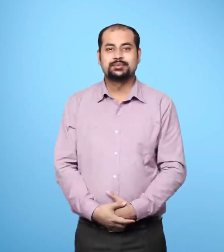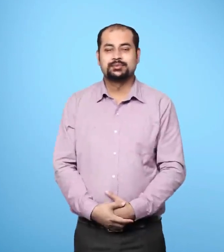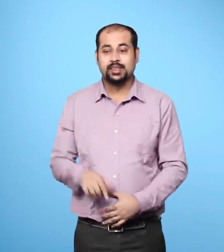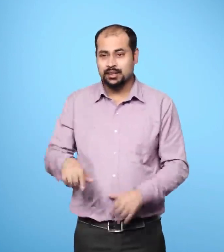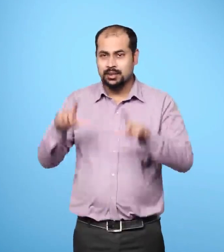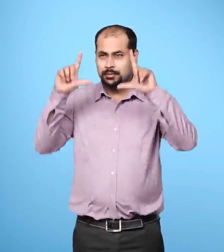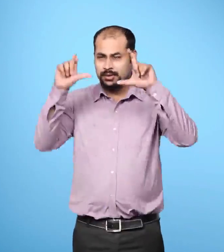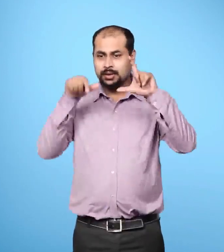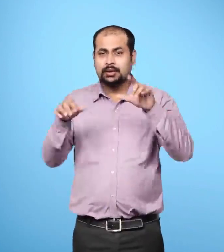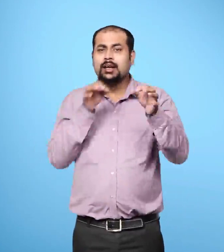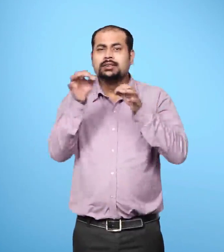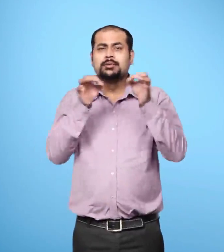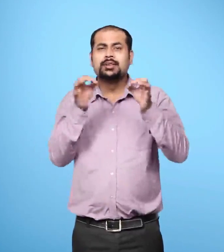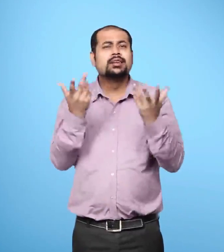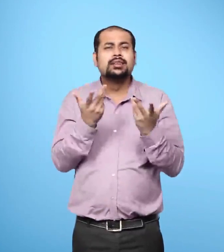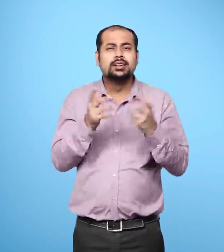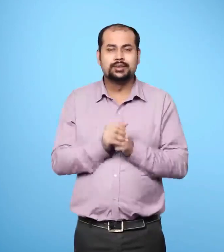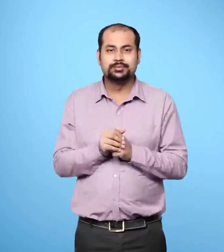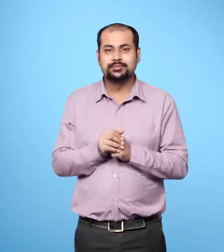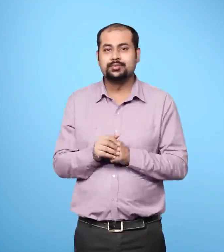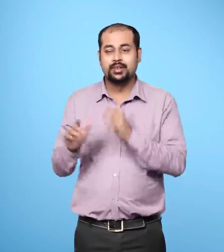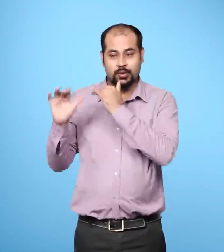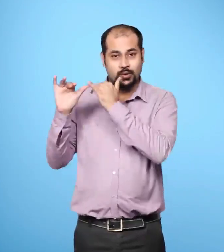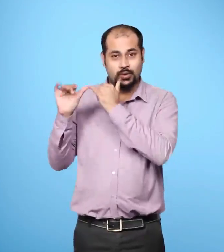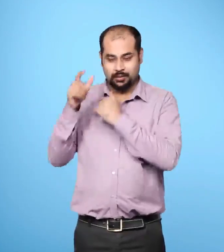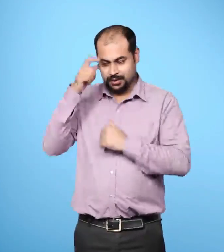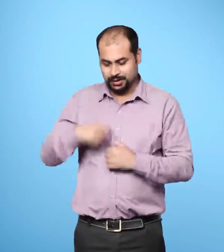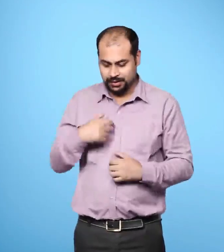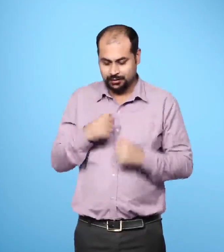There is a picture where the flute man is counting the gold coins.